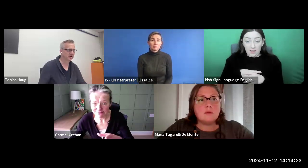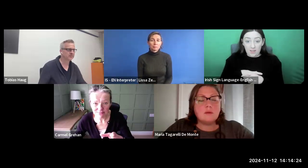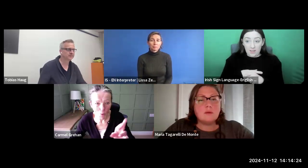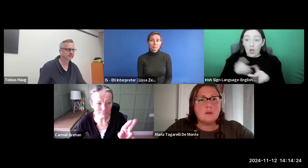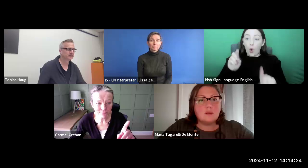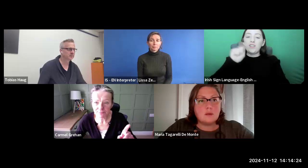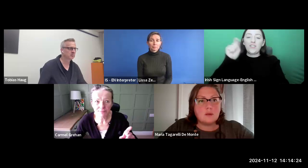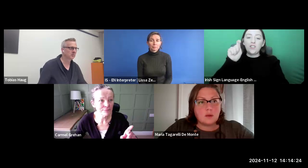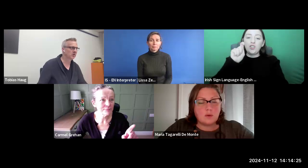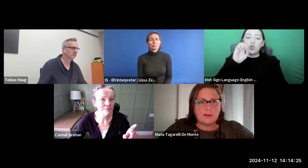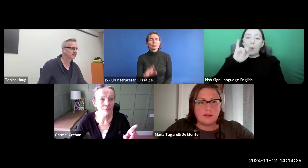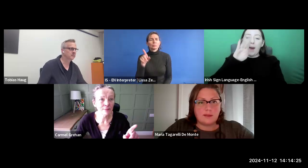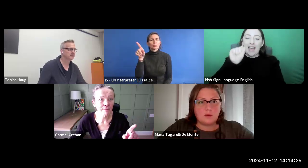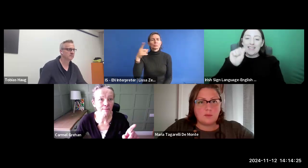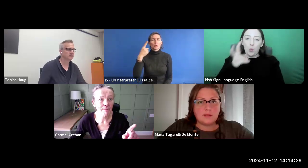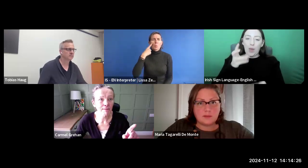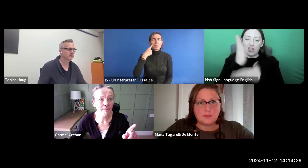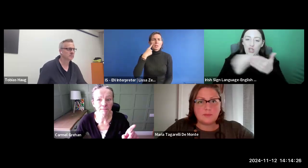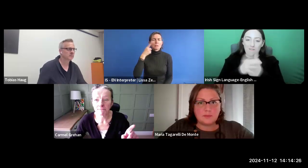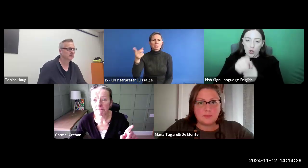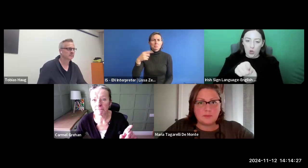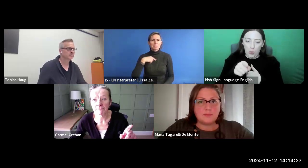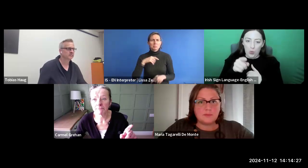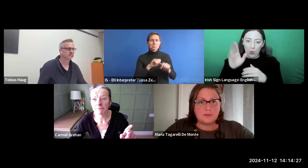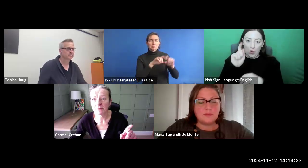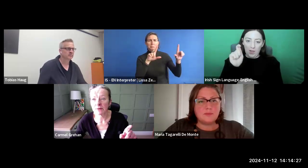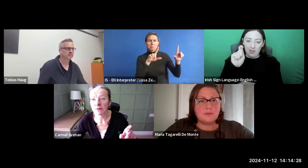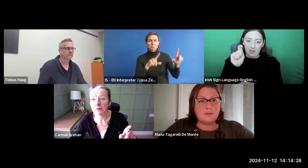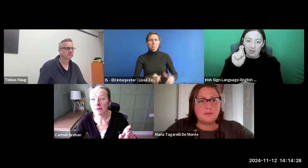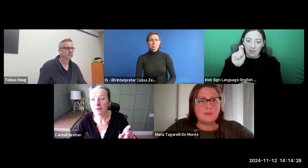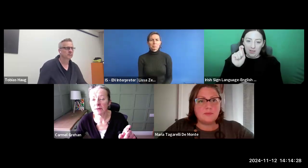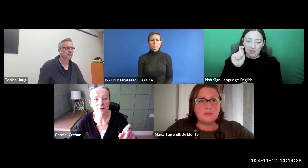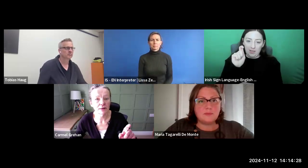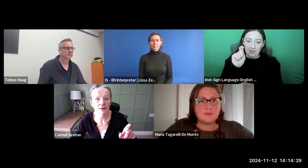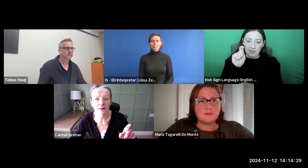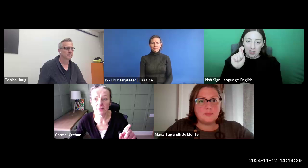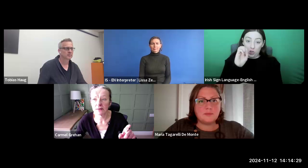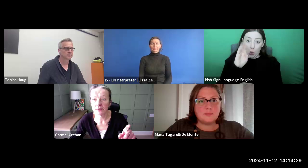I will share. Okay. Okay, thank you, Tobias.